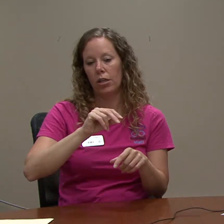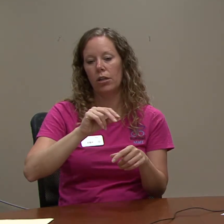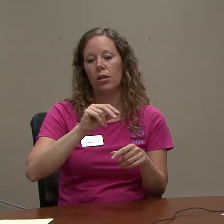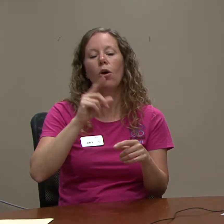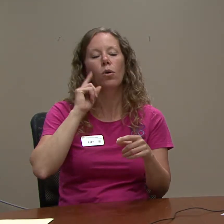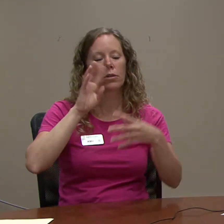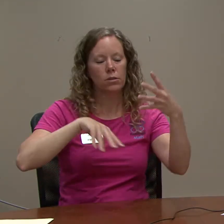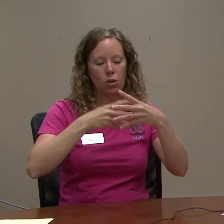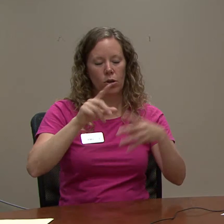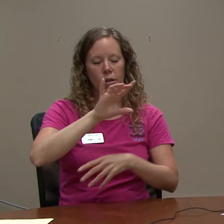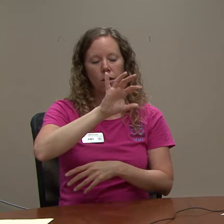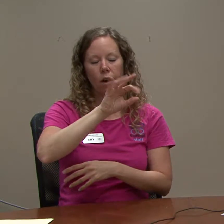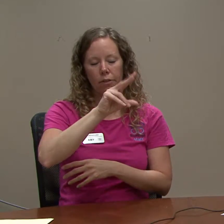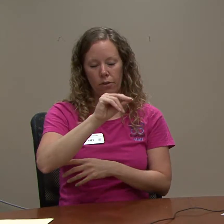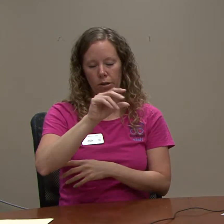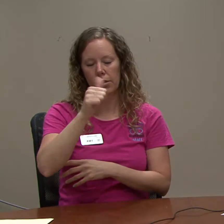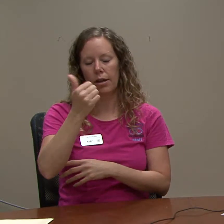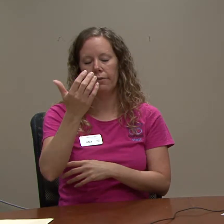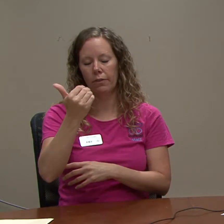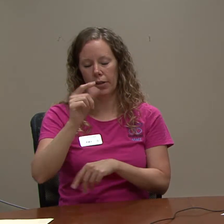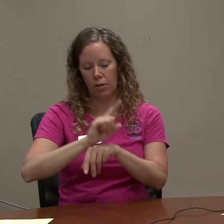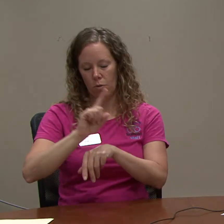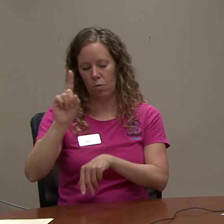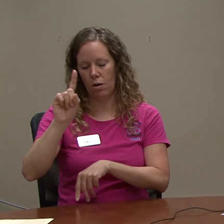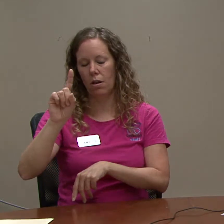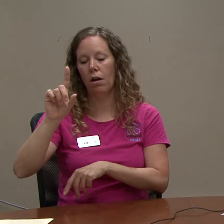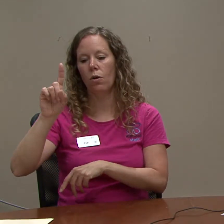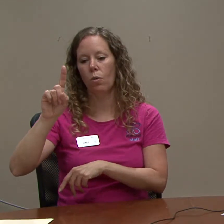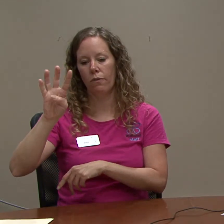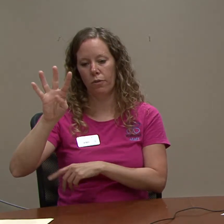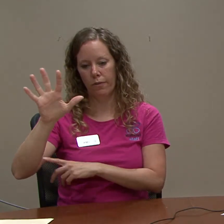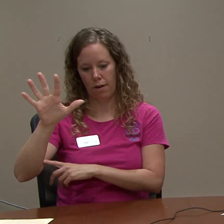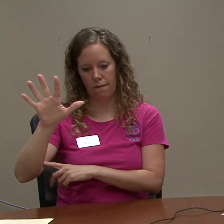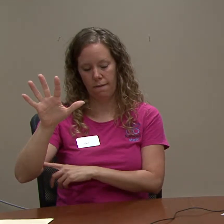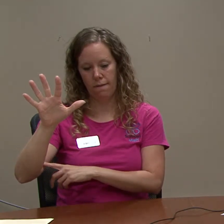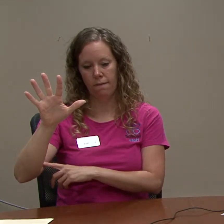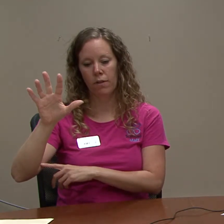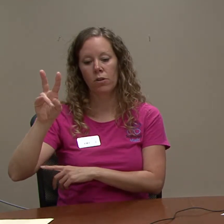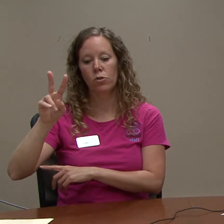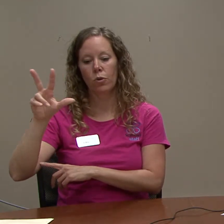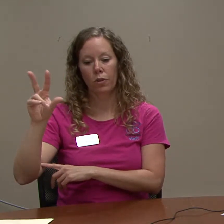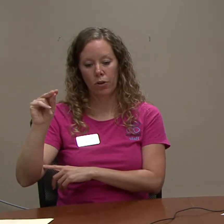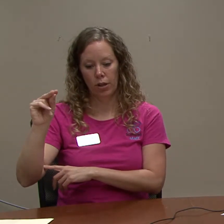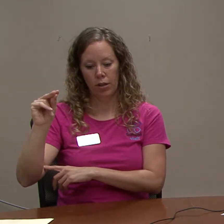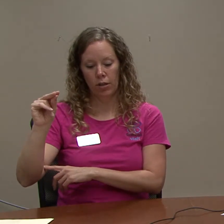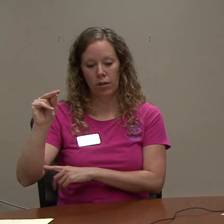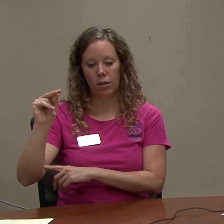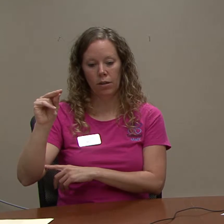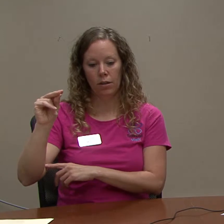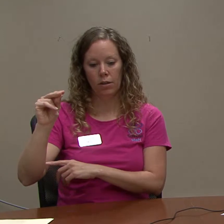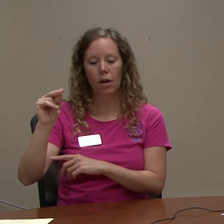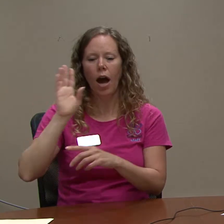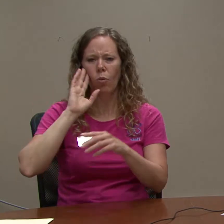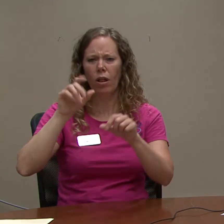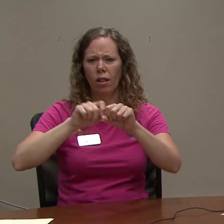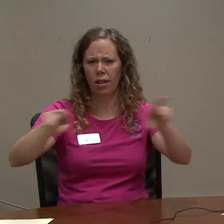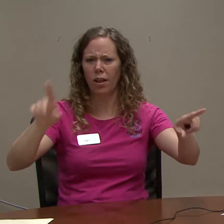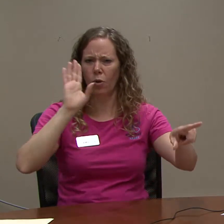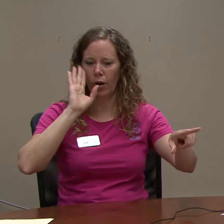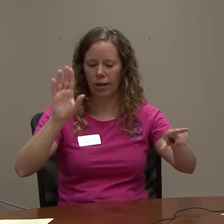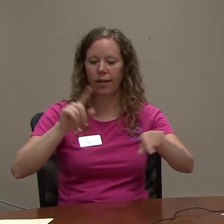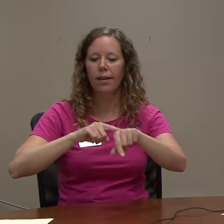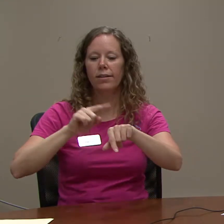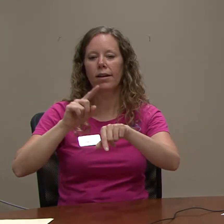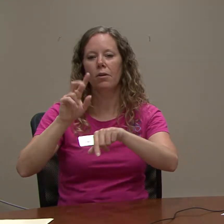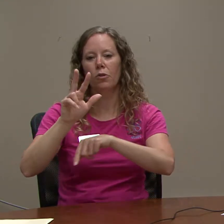10:15, 11, 1 p.m., 1:45 p.m., 2:30 p.m. I will send this out to you.